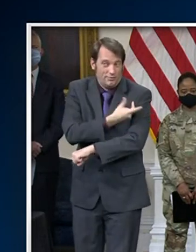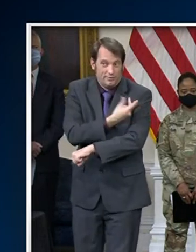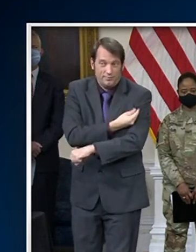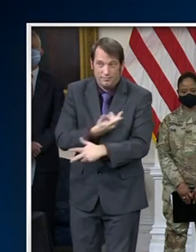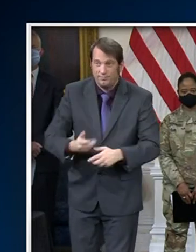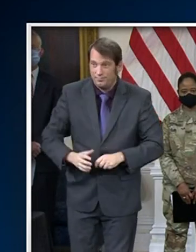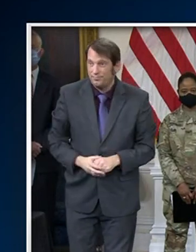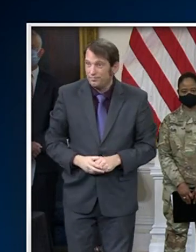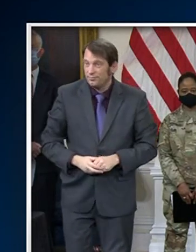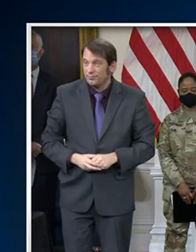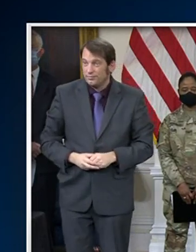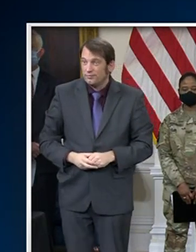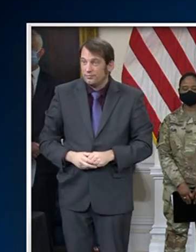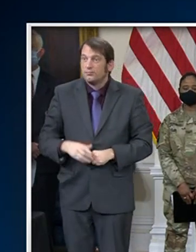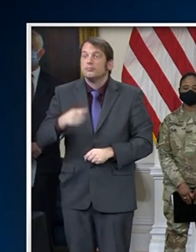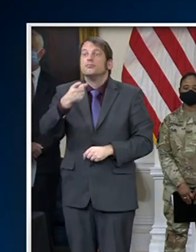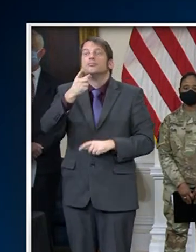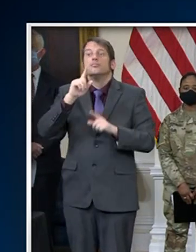visit